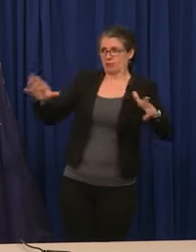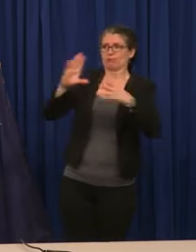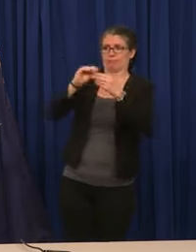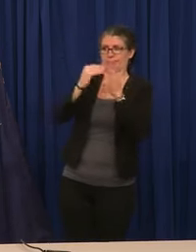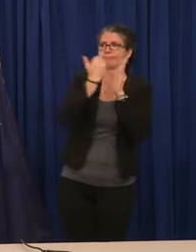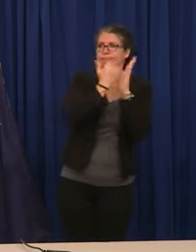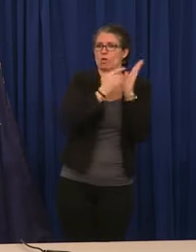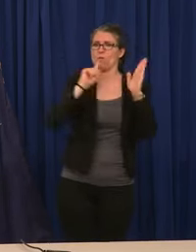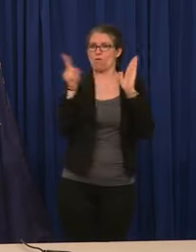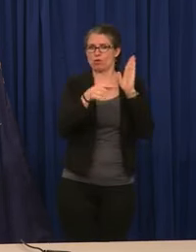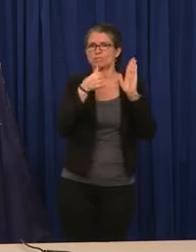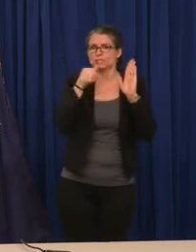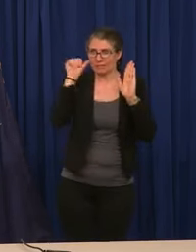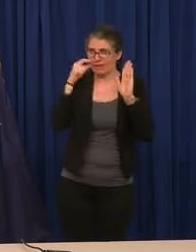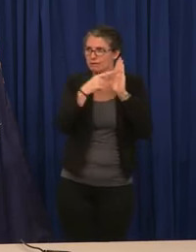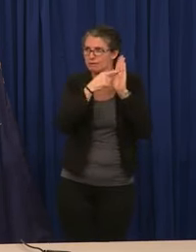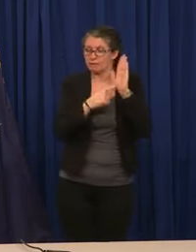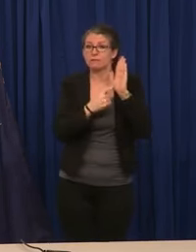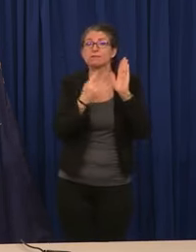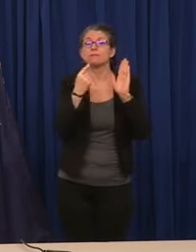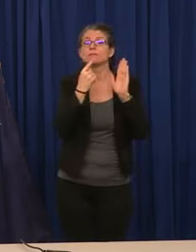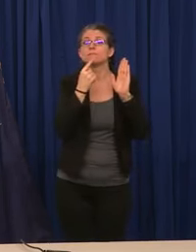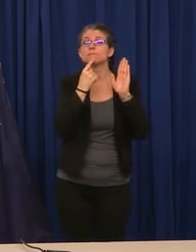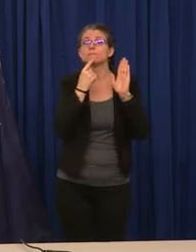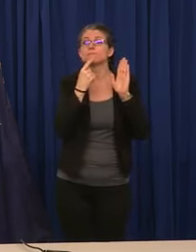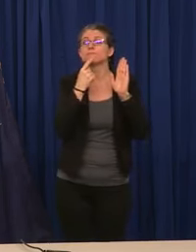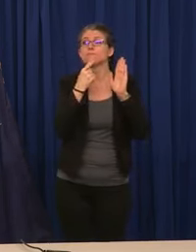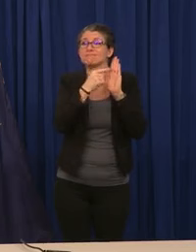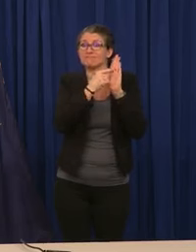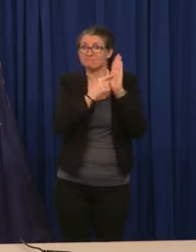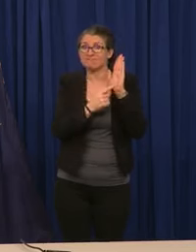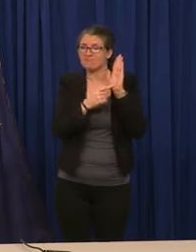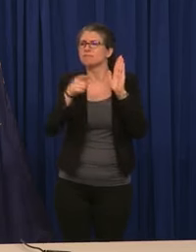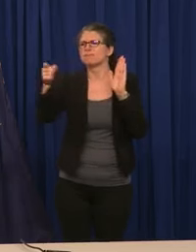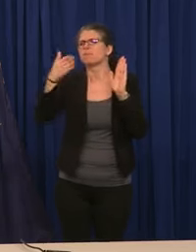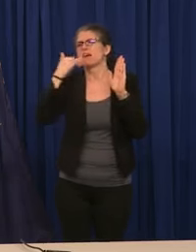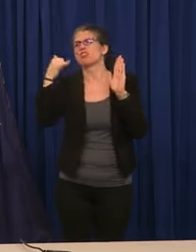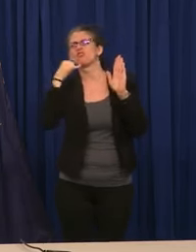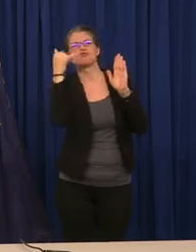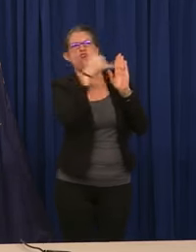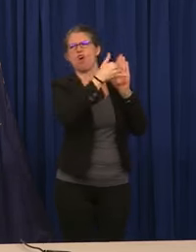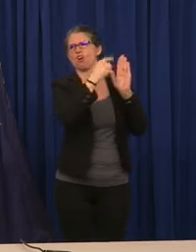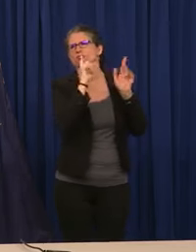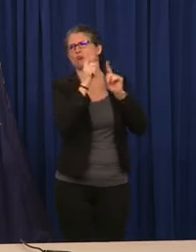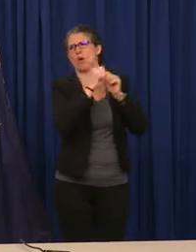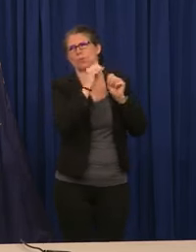on that, but I think I would refer you back to Governor Mills' comments on that yesterday.